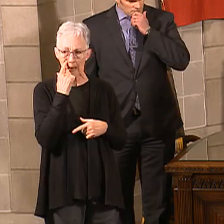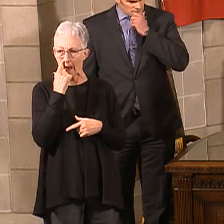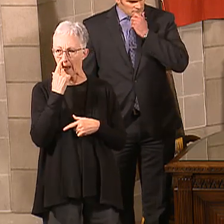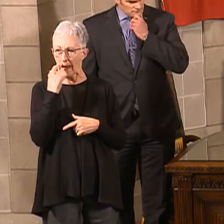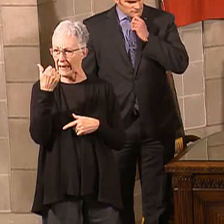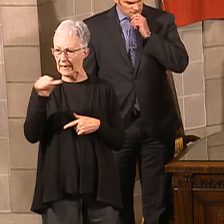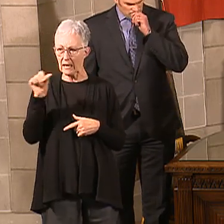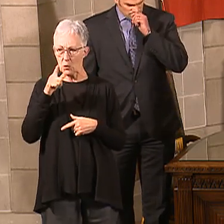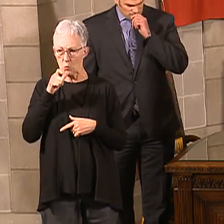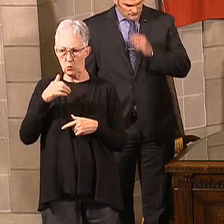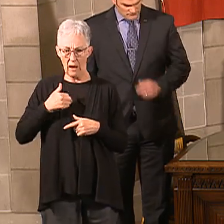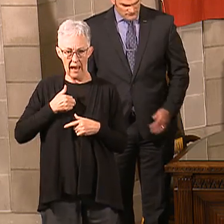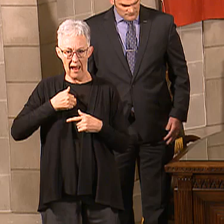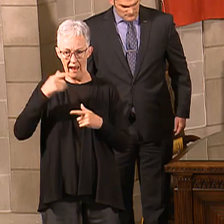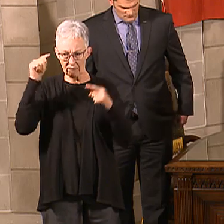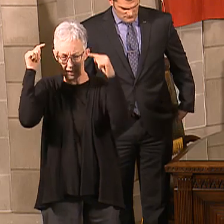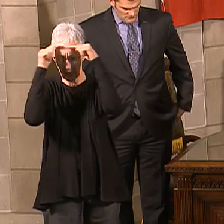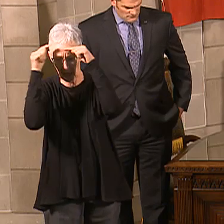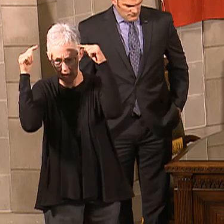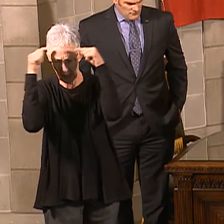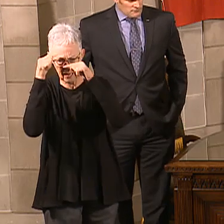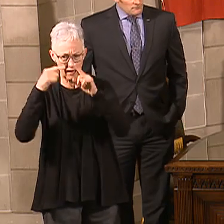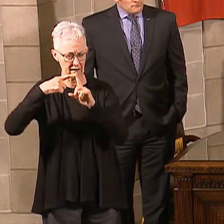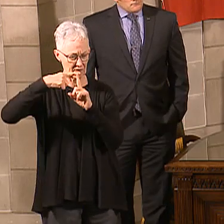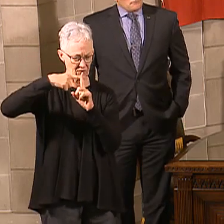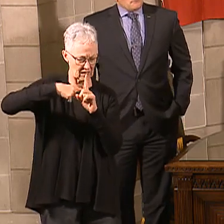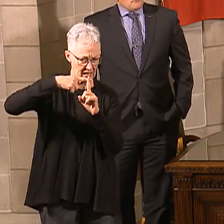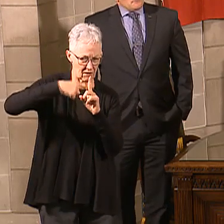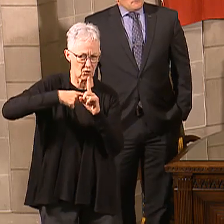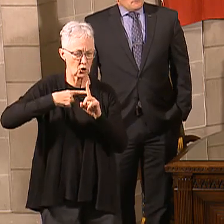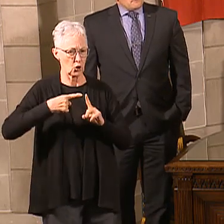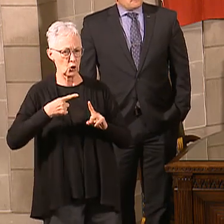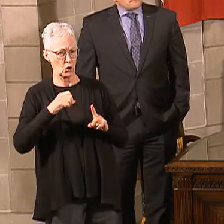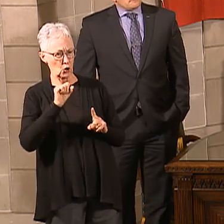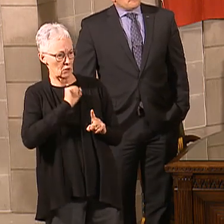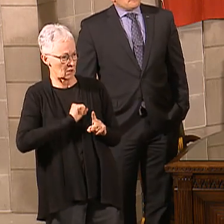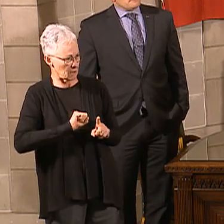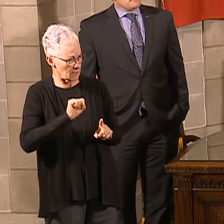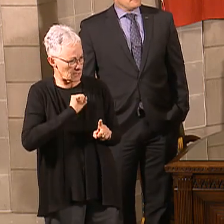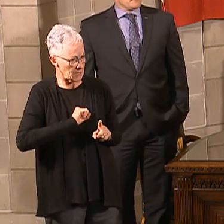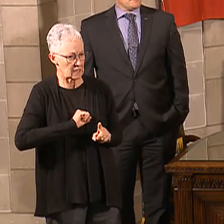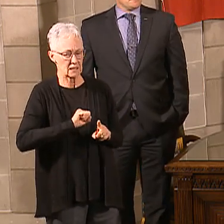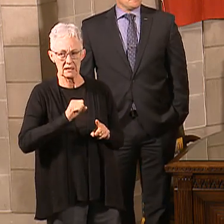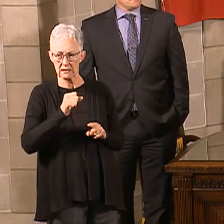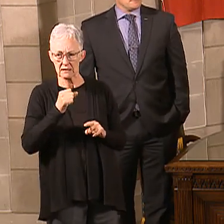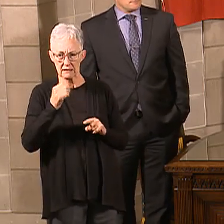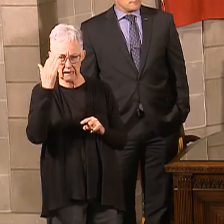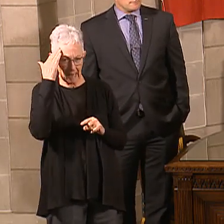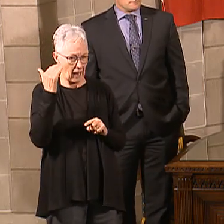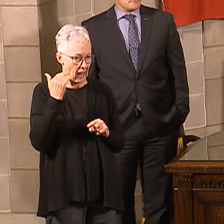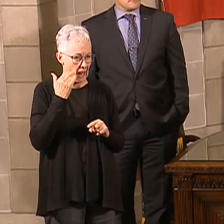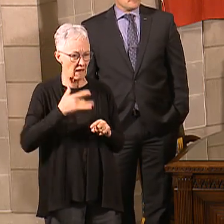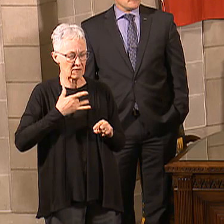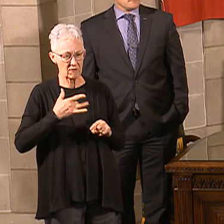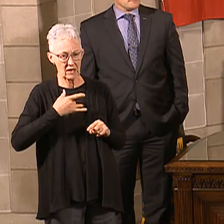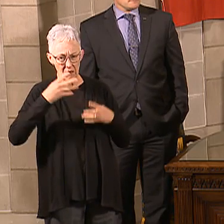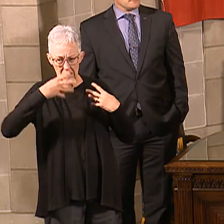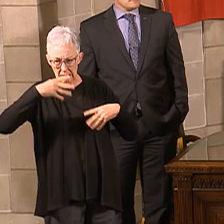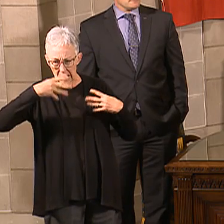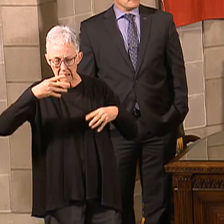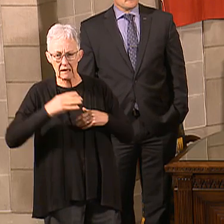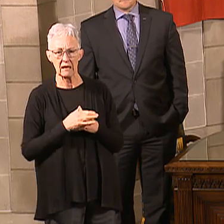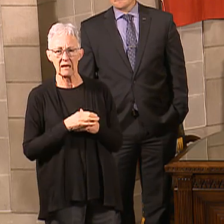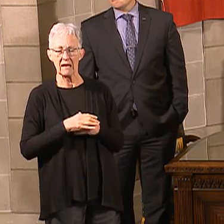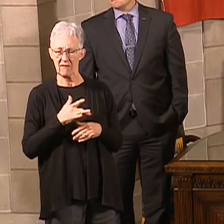high fever or fever, you got upper respiratory, okay? So if you got those upper respiratory stuff, coughing,